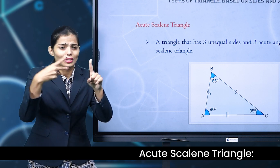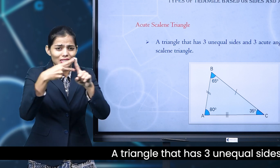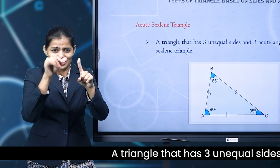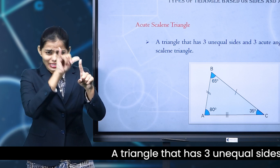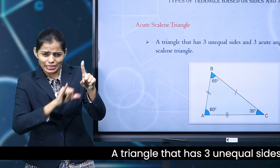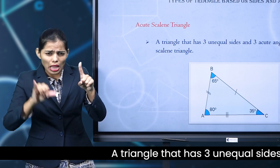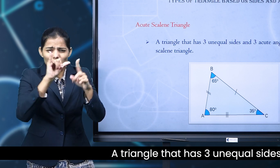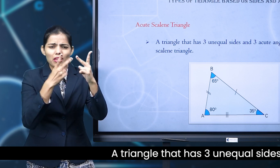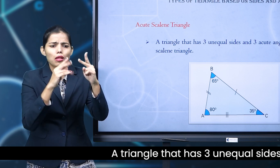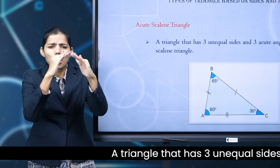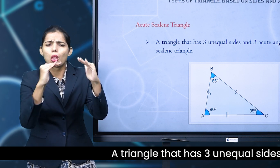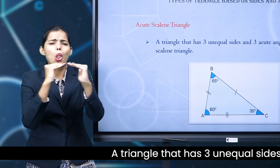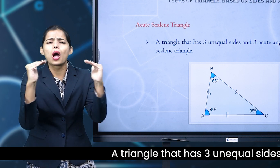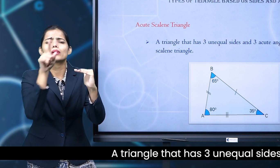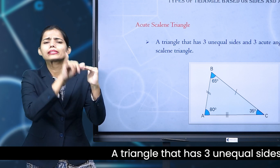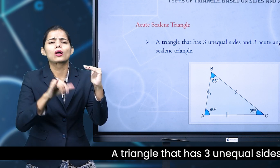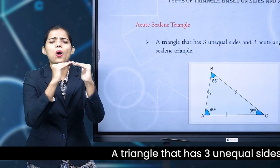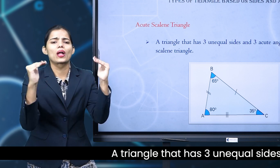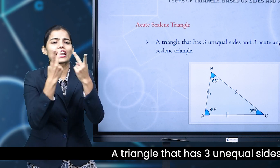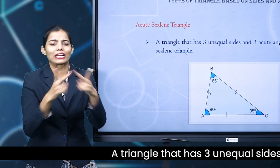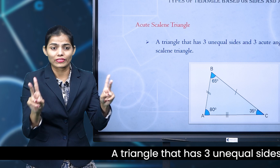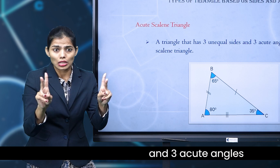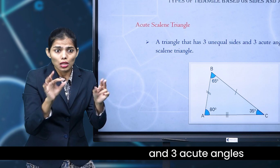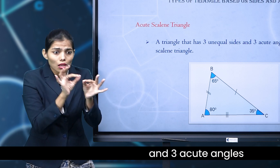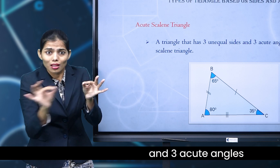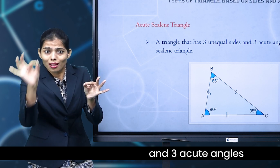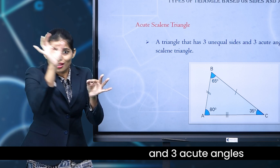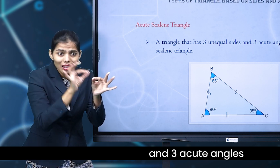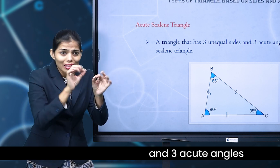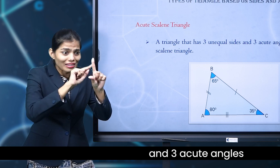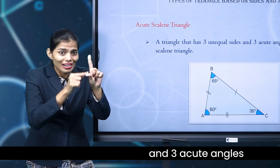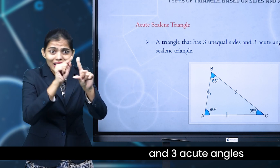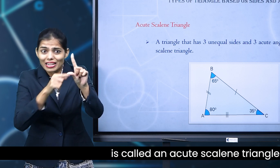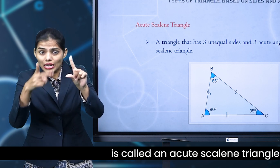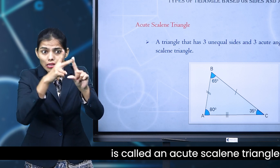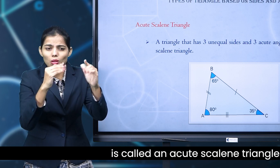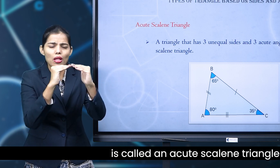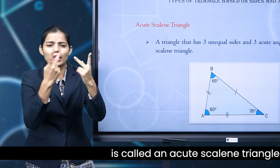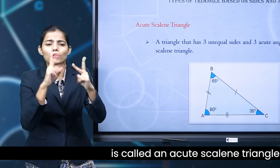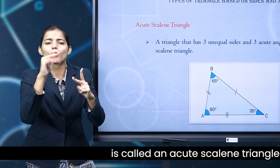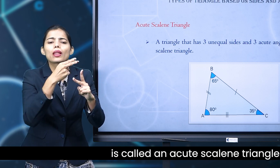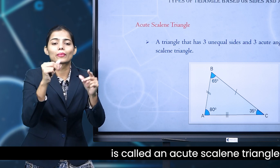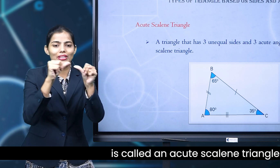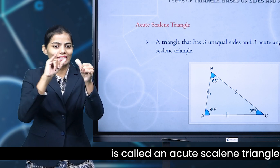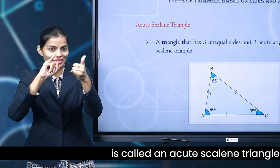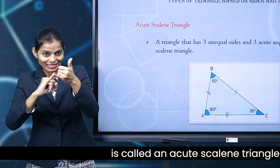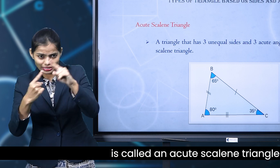A triangle that has three unequal sides and three acute angles is called an acute scalene